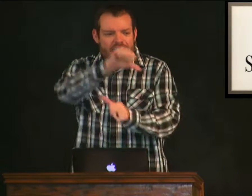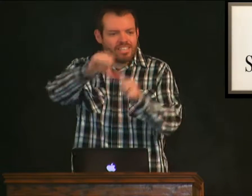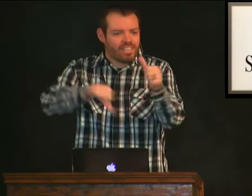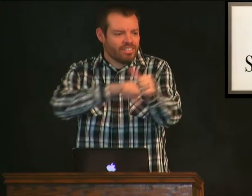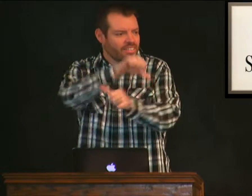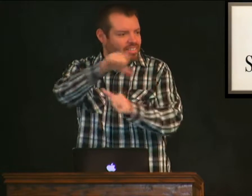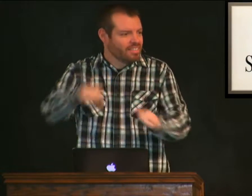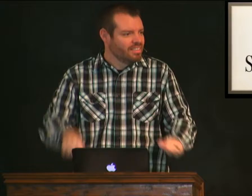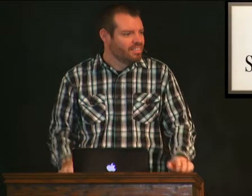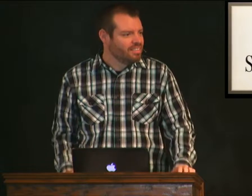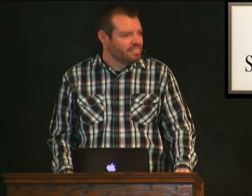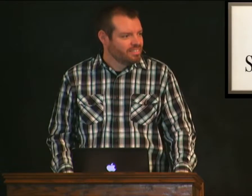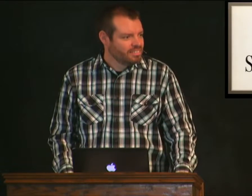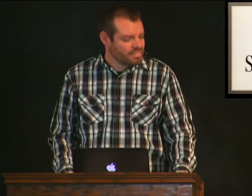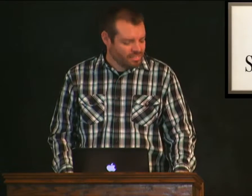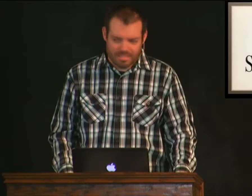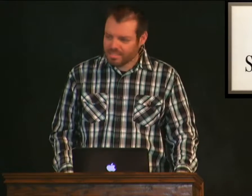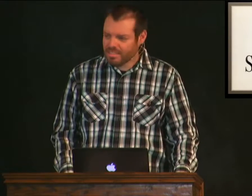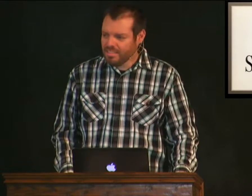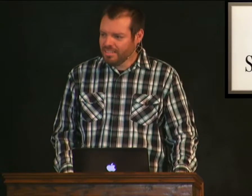They need each other.